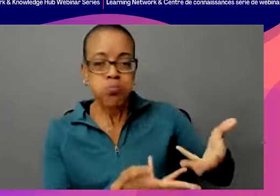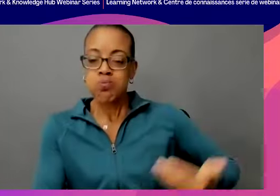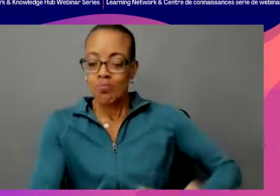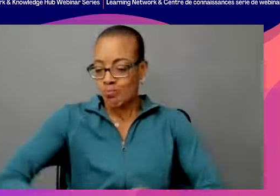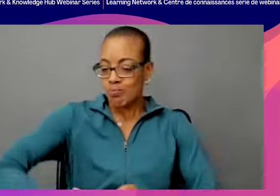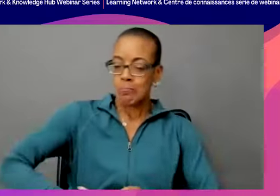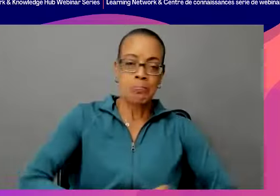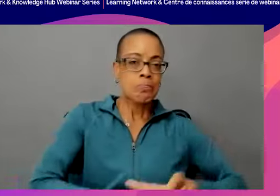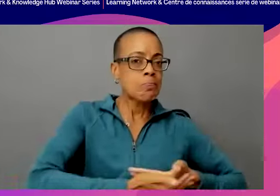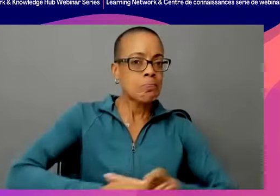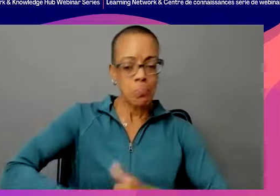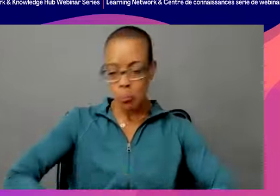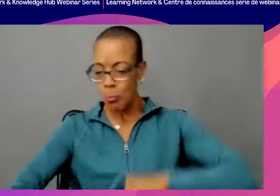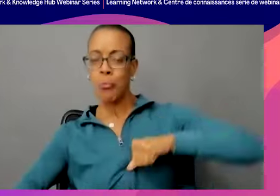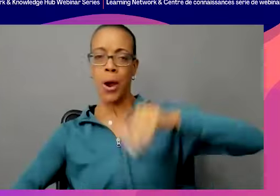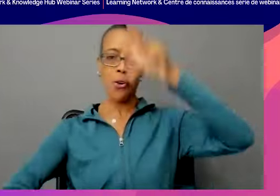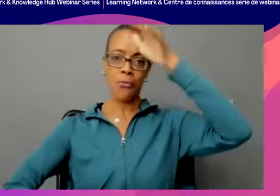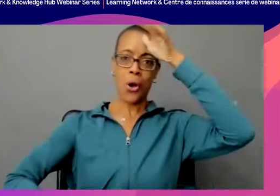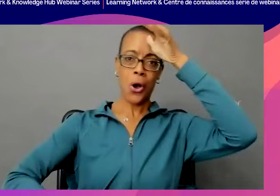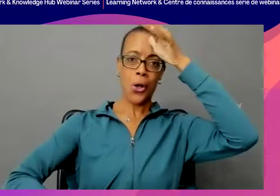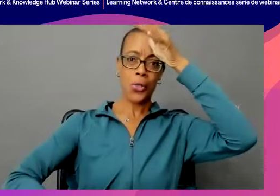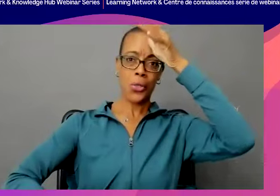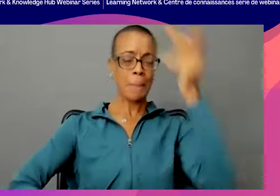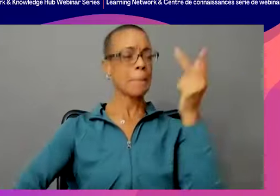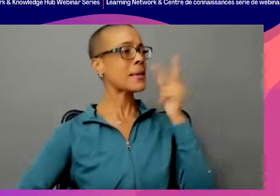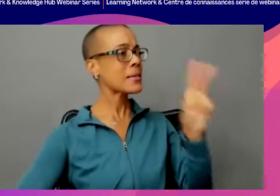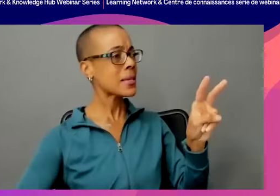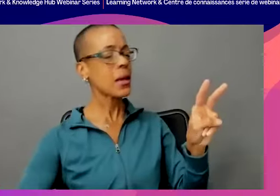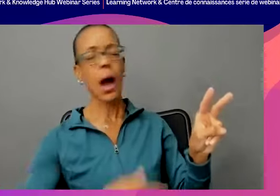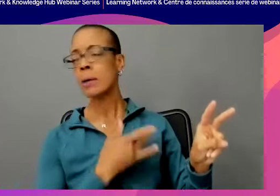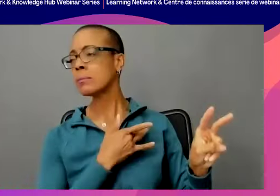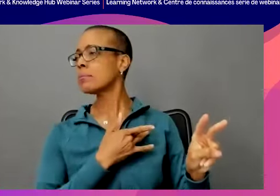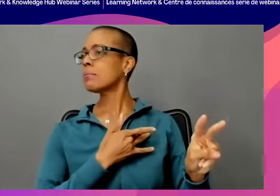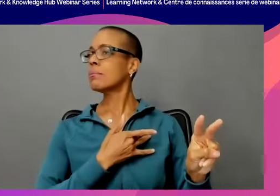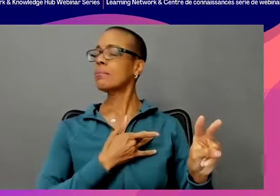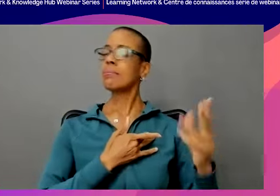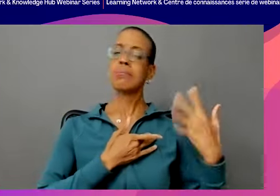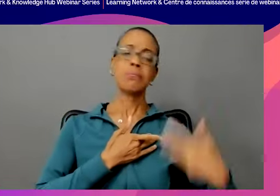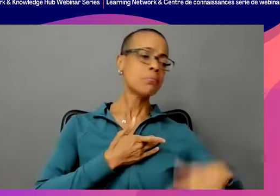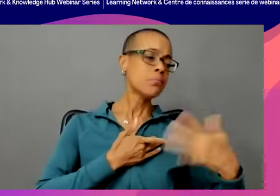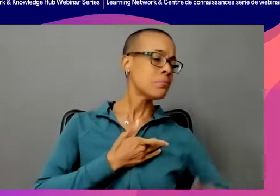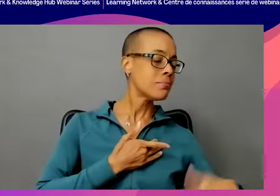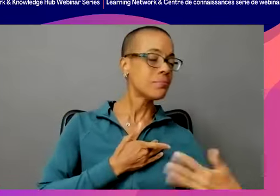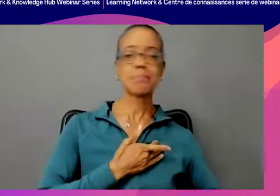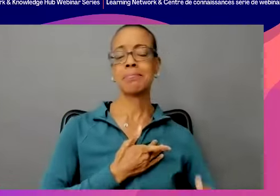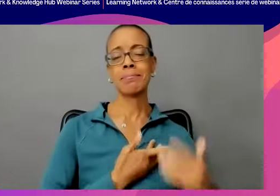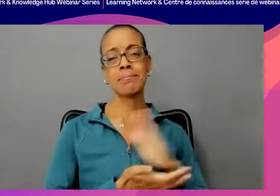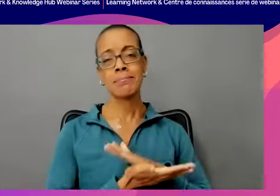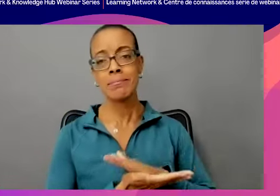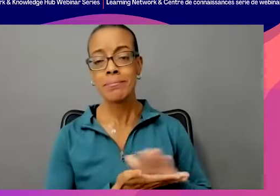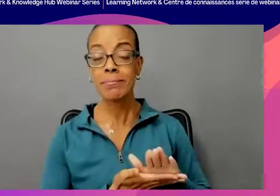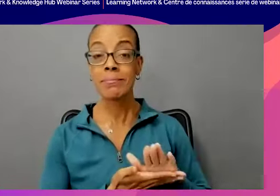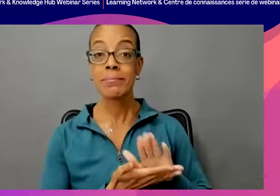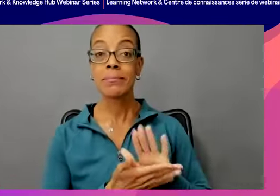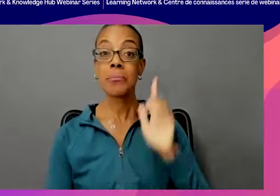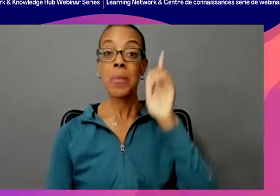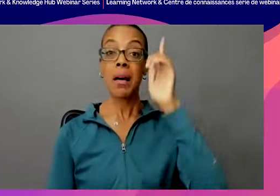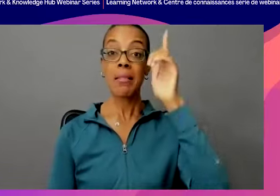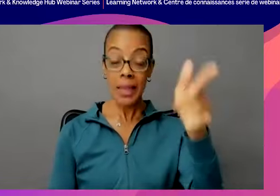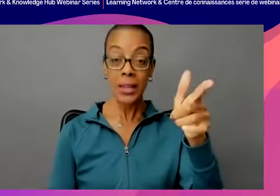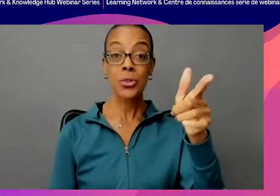baby all the time. And every time I seen that, my heart warmed. And then to find out that there was